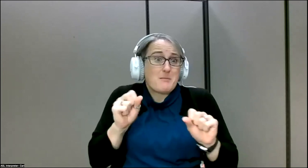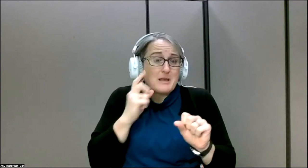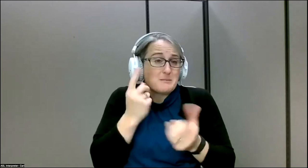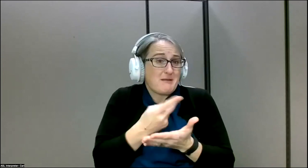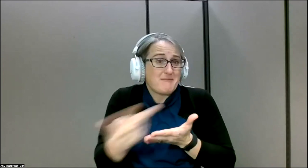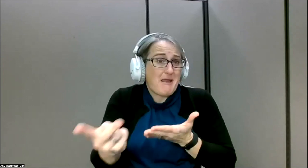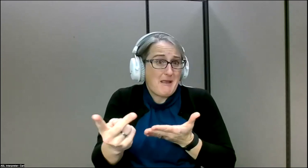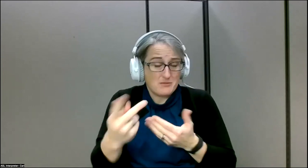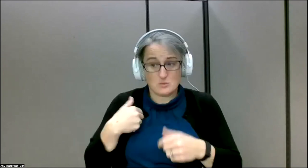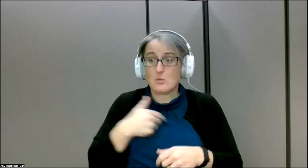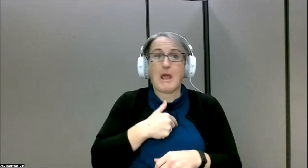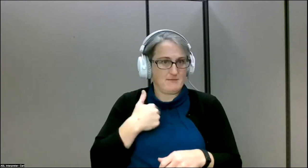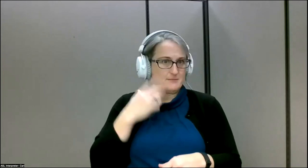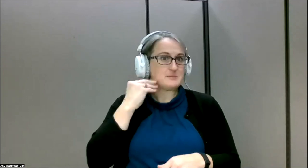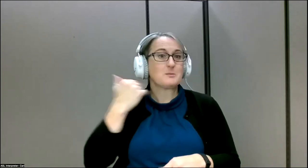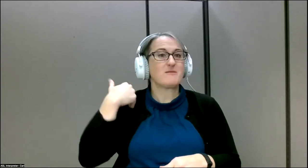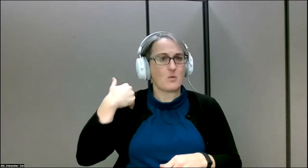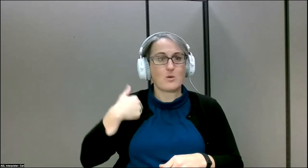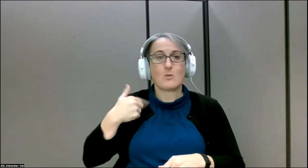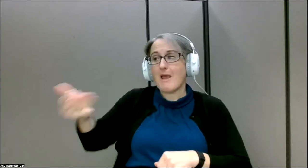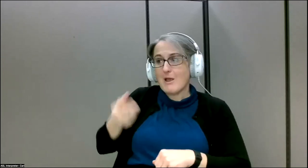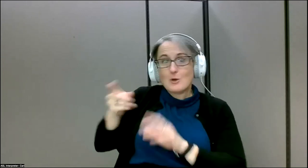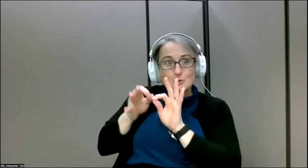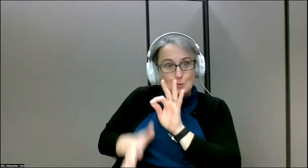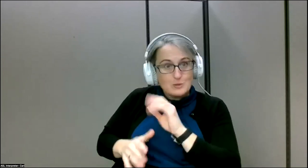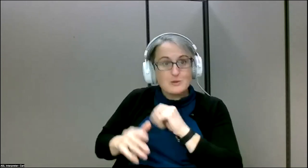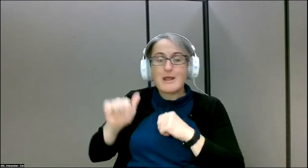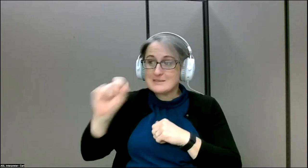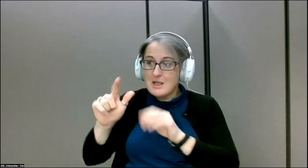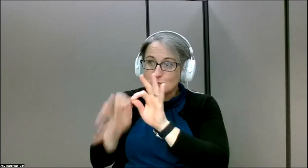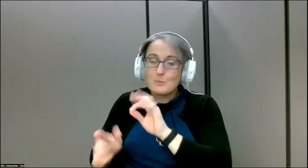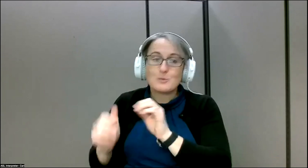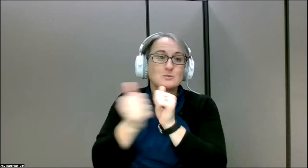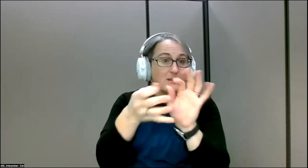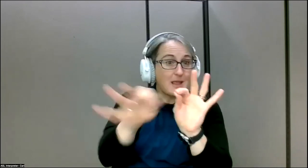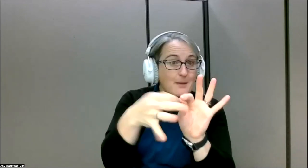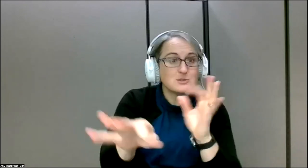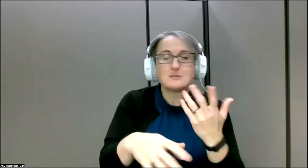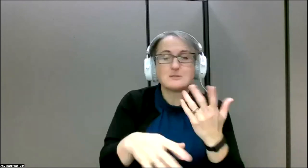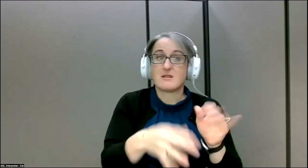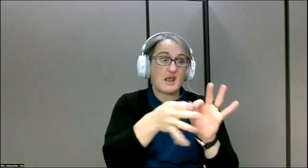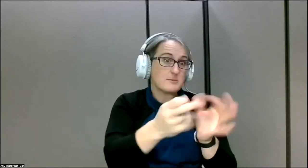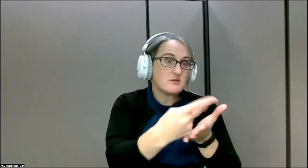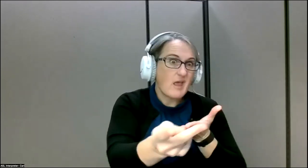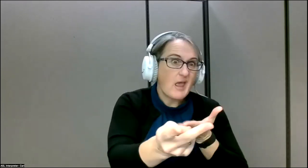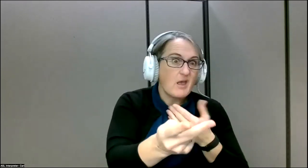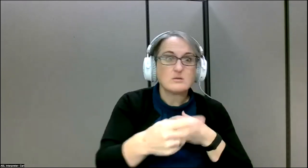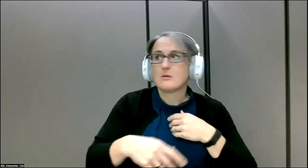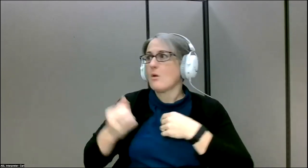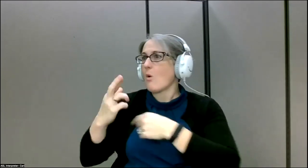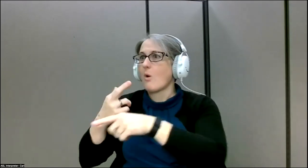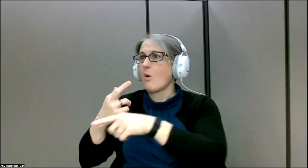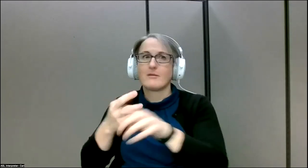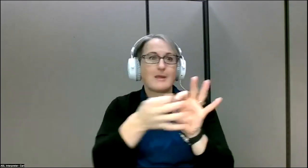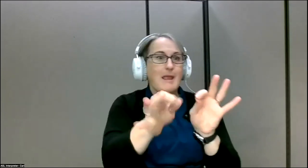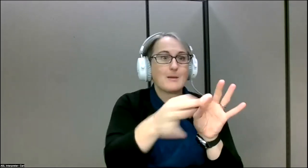we hired interpreters, we had ASL, we had captions, the captions failed, or the captions went